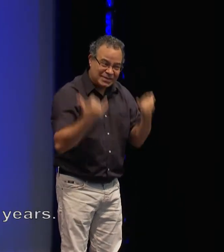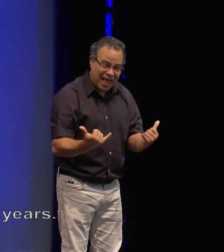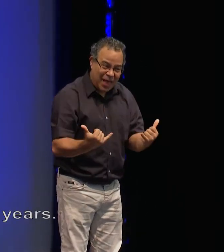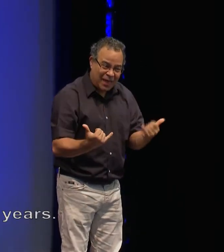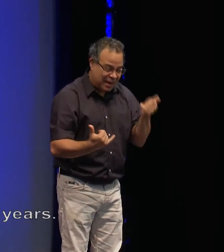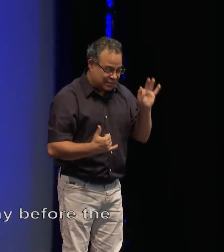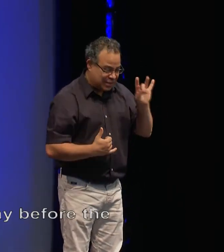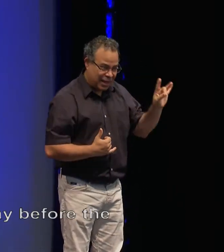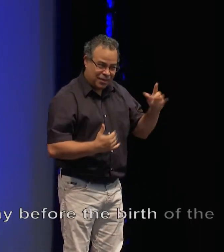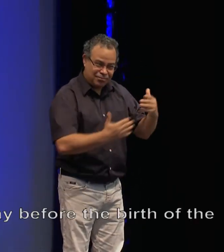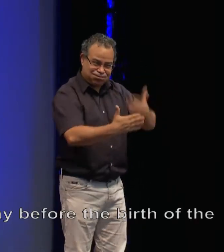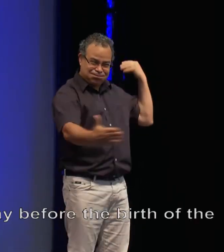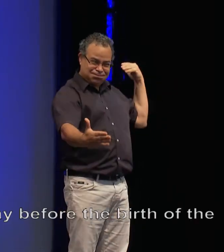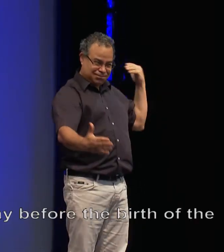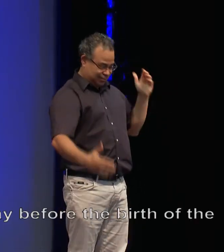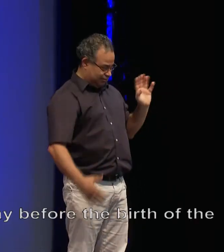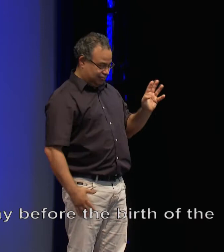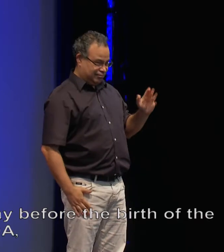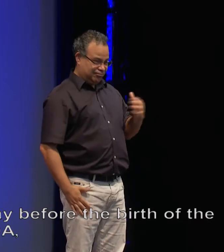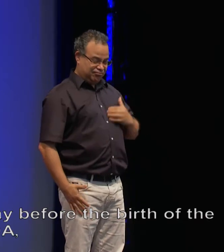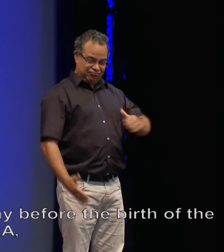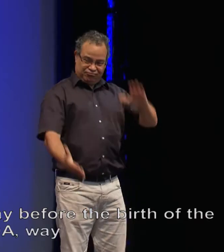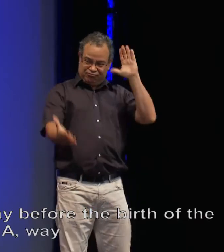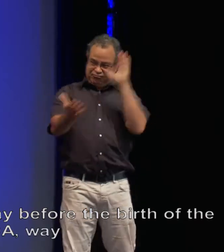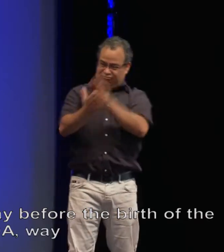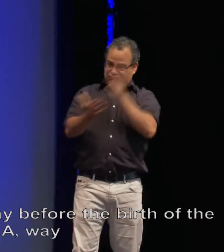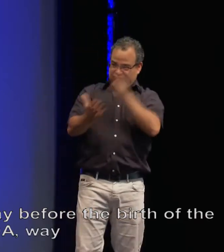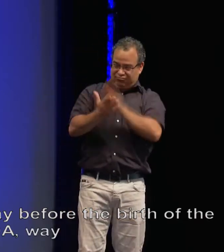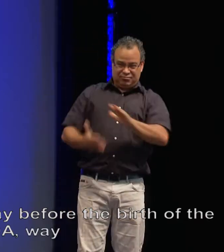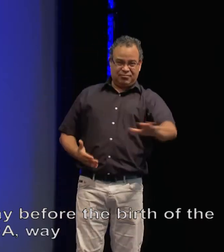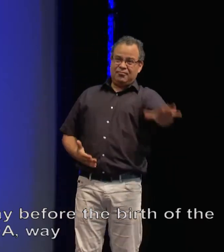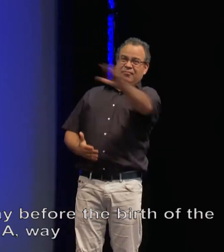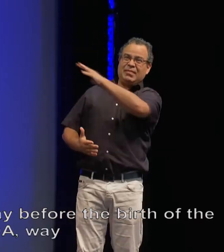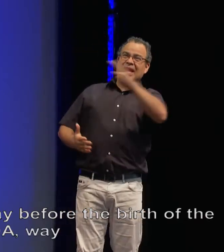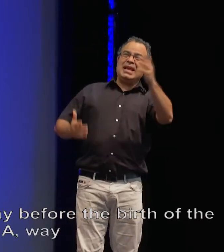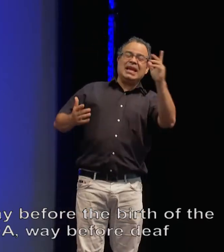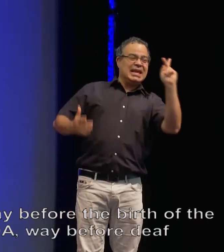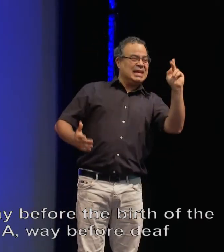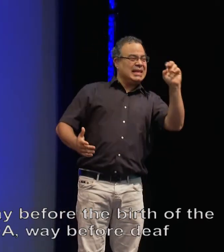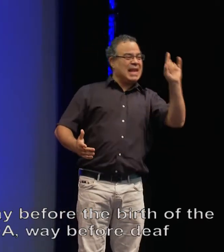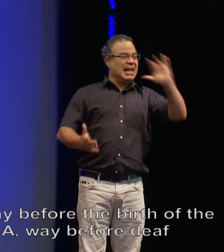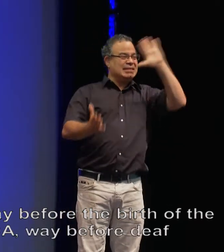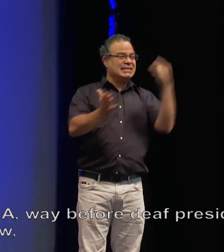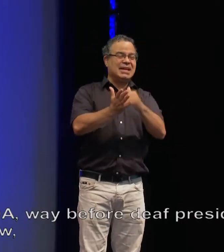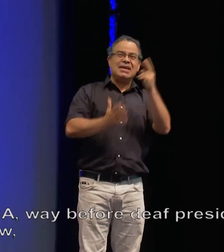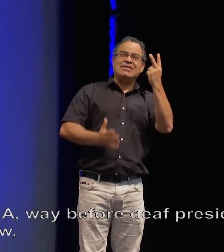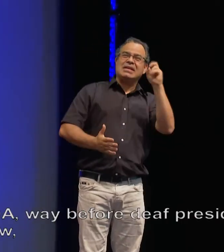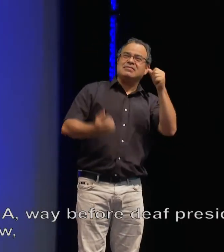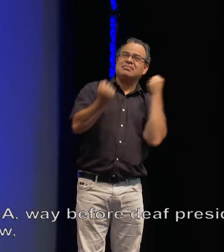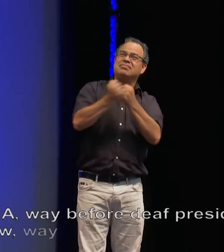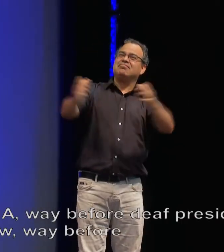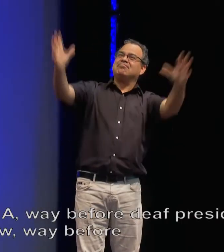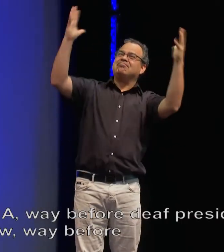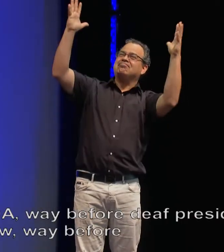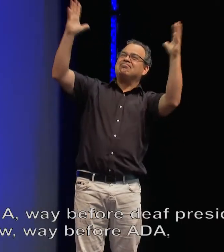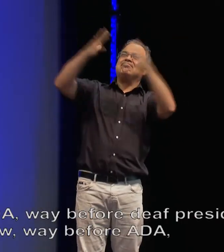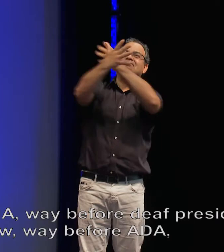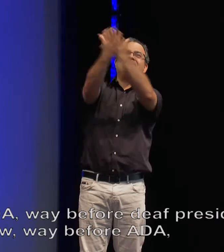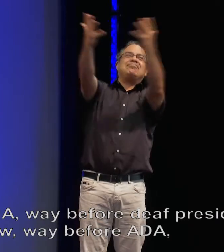Way before Deaf President Now. Way before 88, before 1990. So thanks to the Kennedy Center